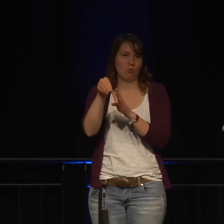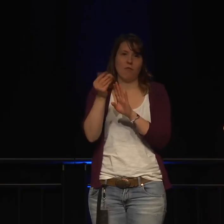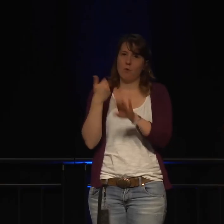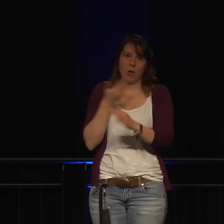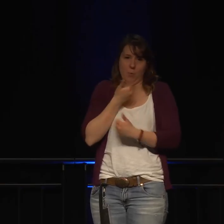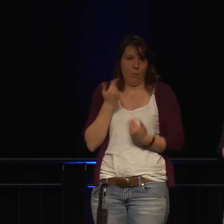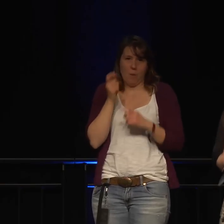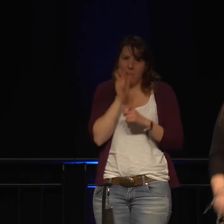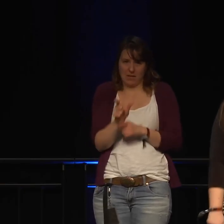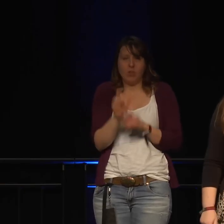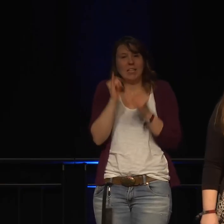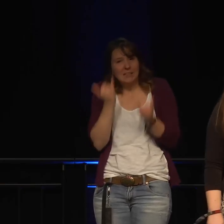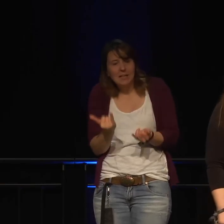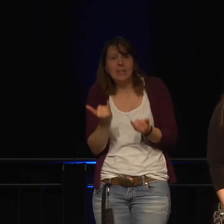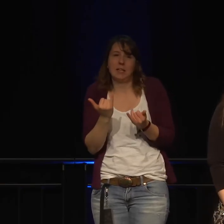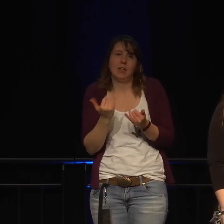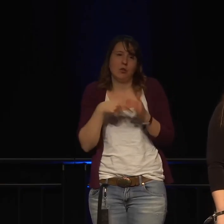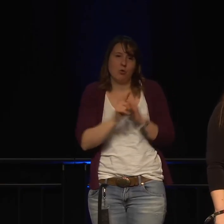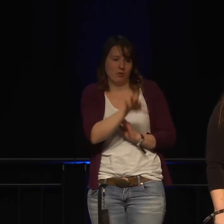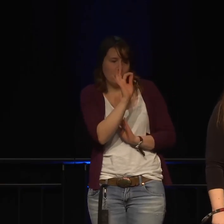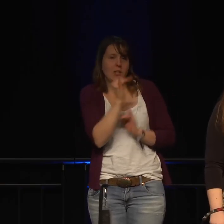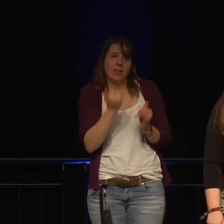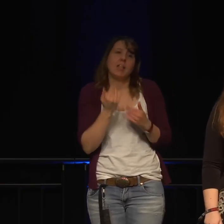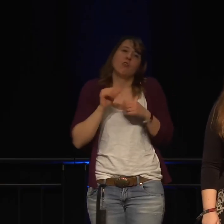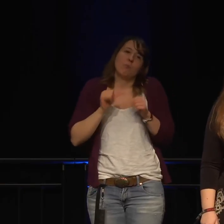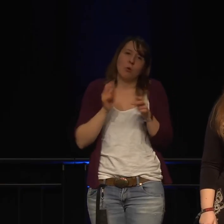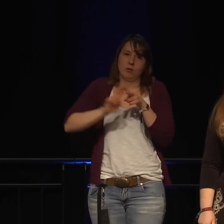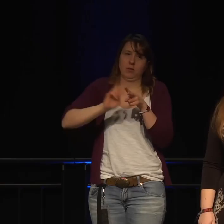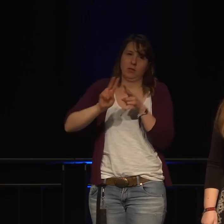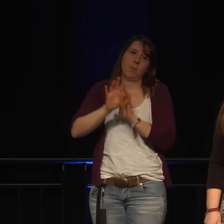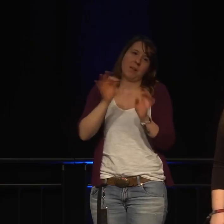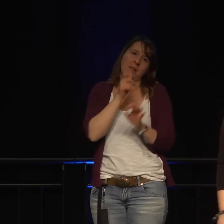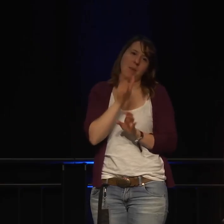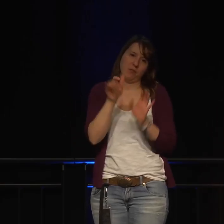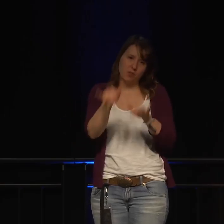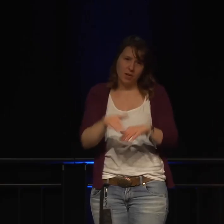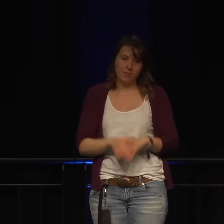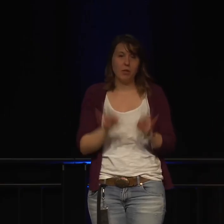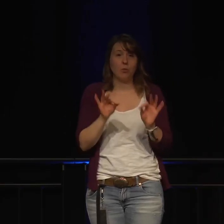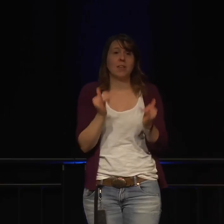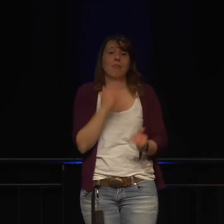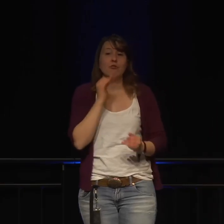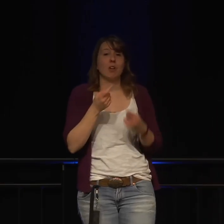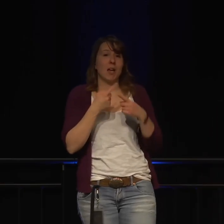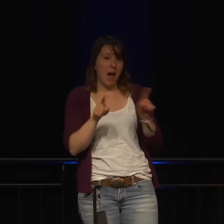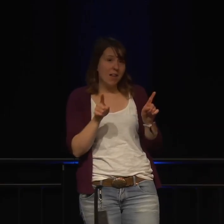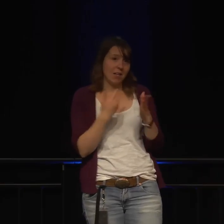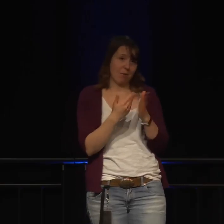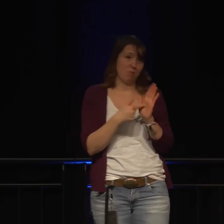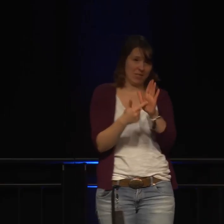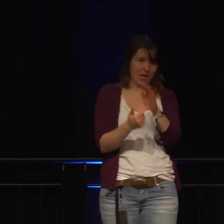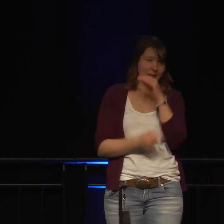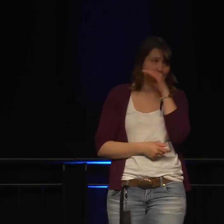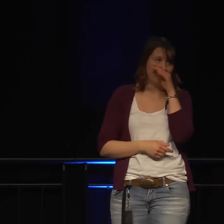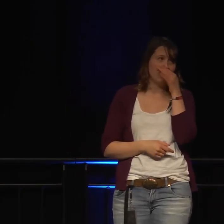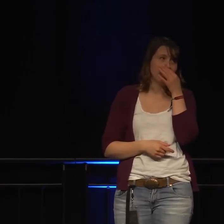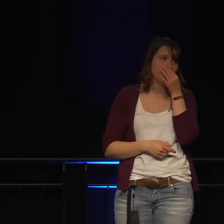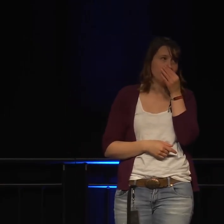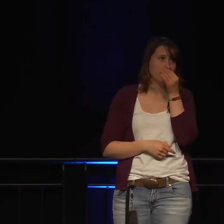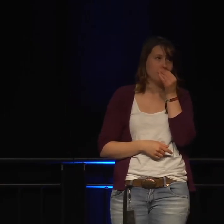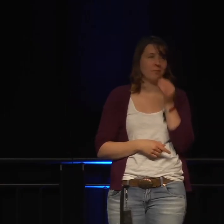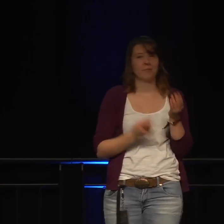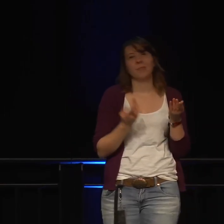fixed after. So, was a responsible disclosure process, and this